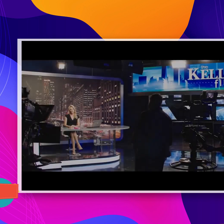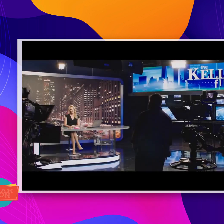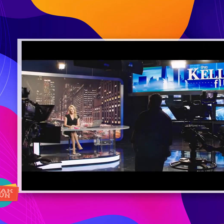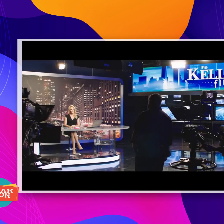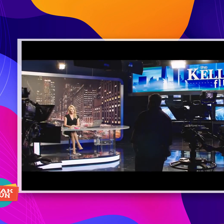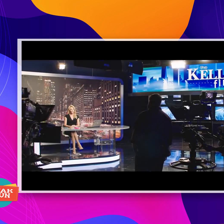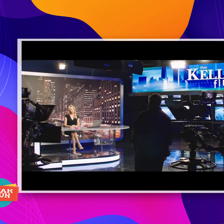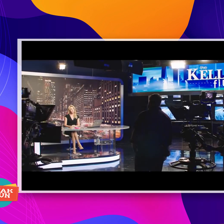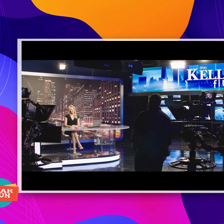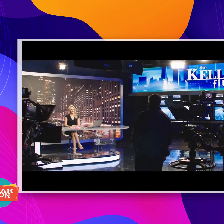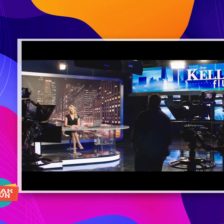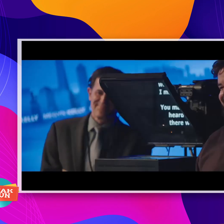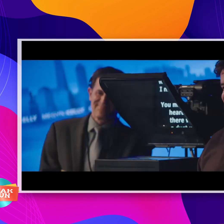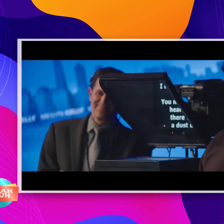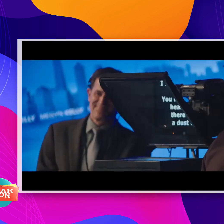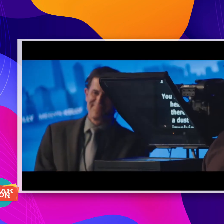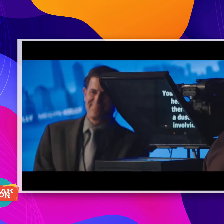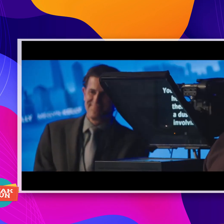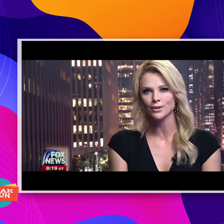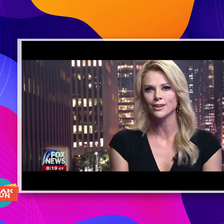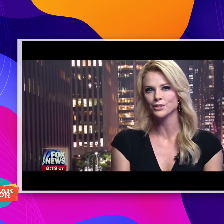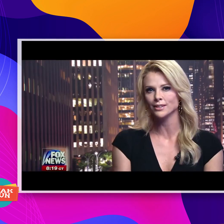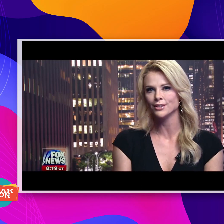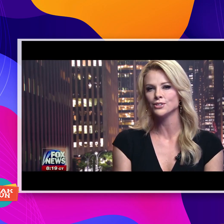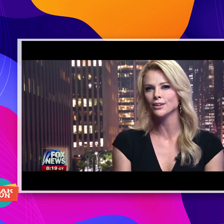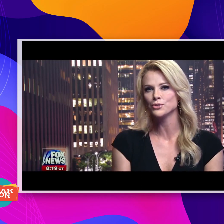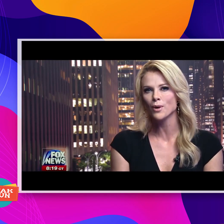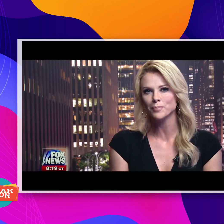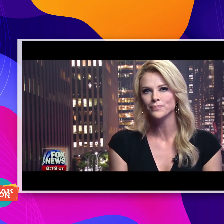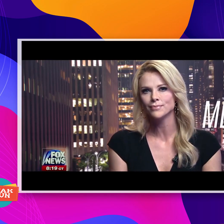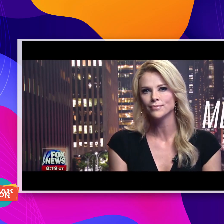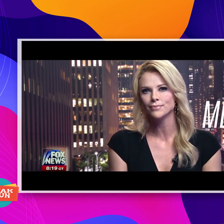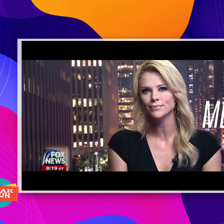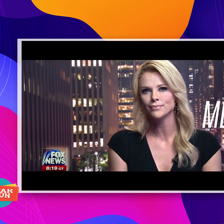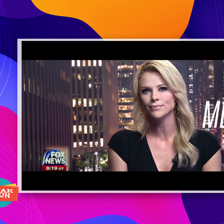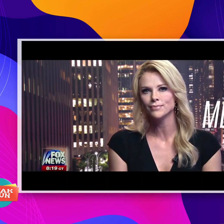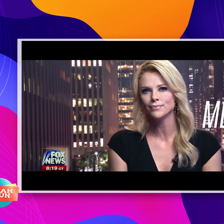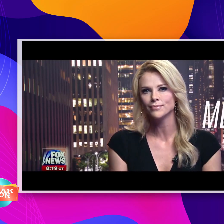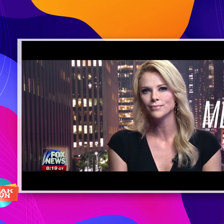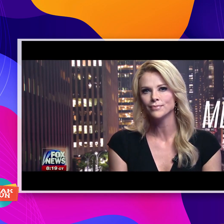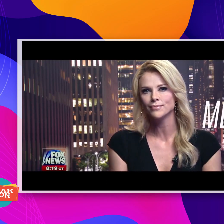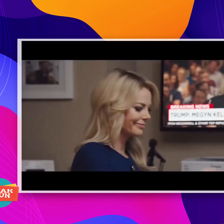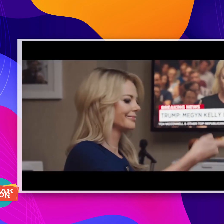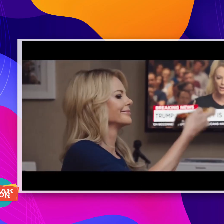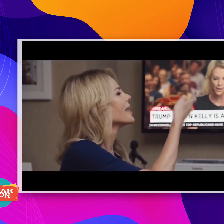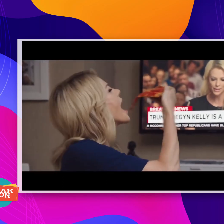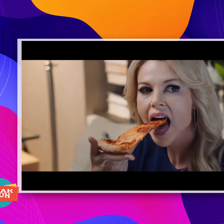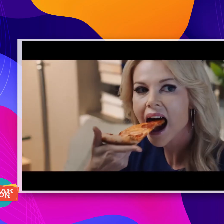You may have heard there was a dust-up involving yours truly and presidential contender Donald Trump. There was blood coming out of her eyes, blood coming